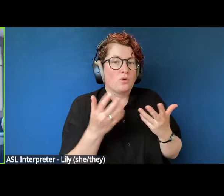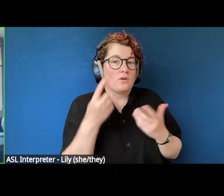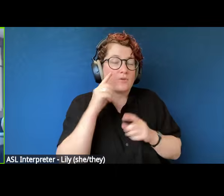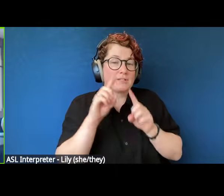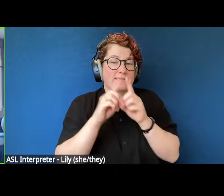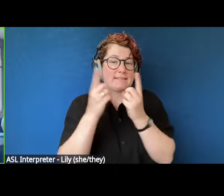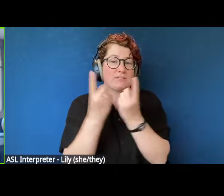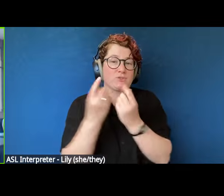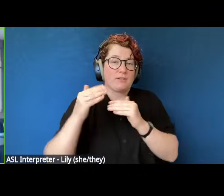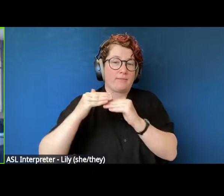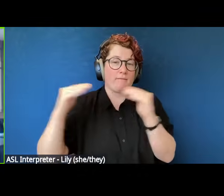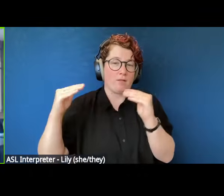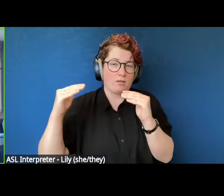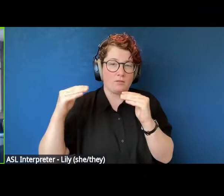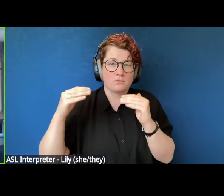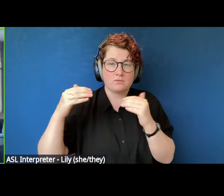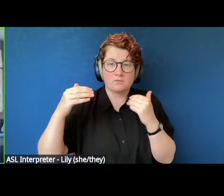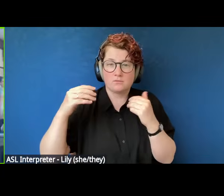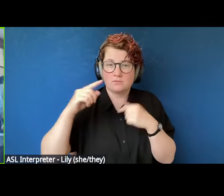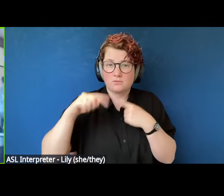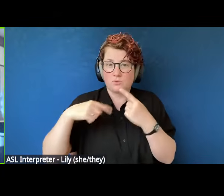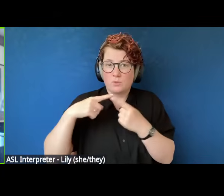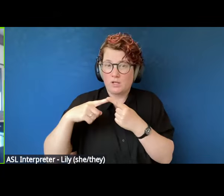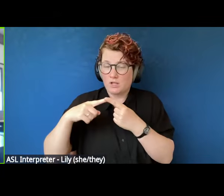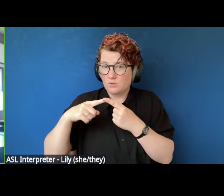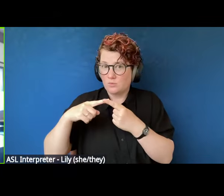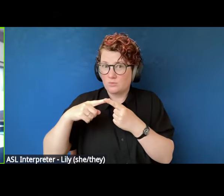Are we at all limiting screen time or?